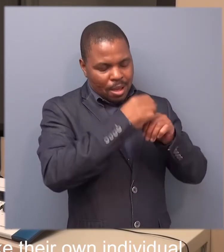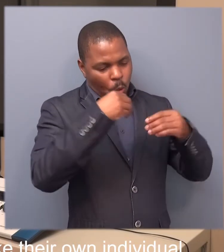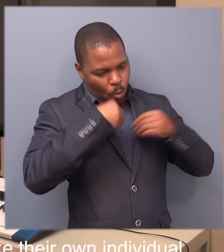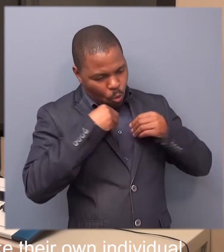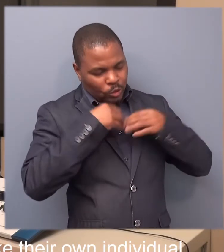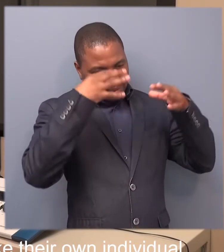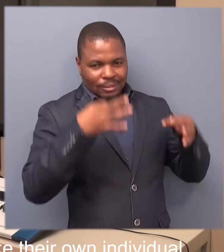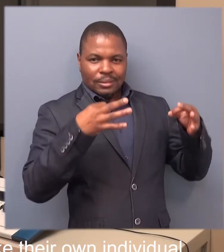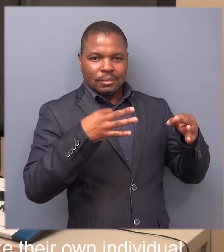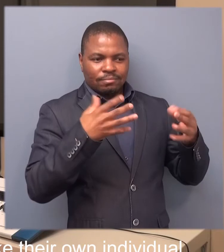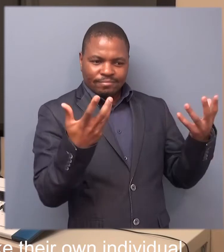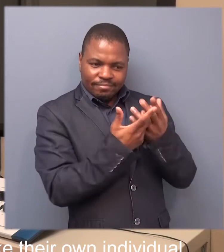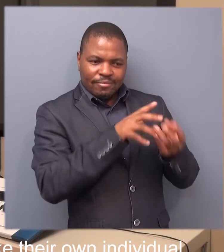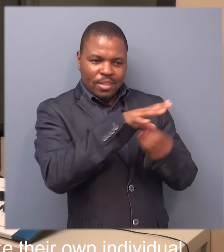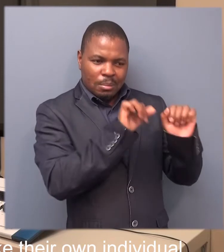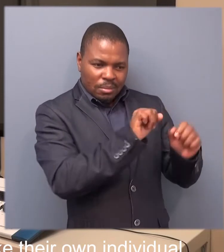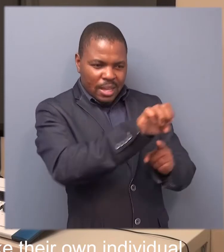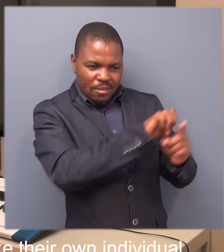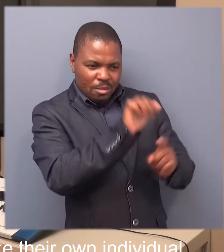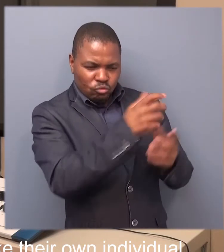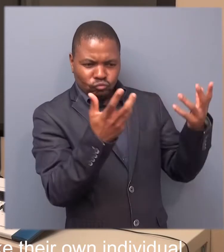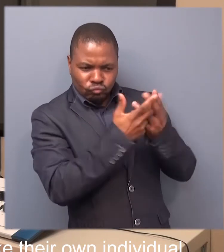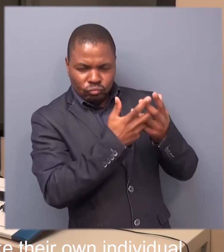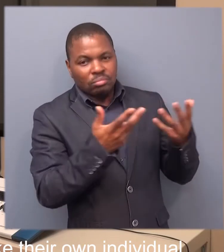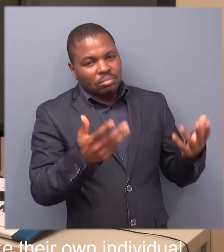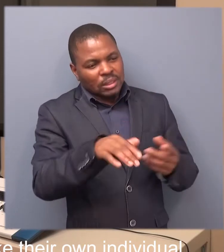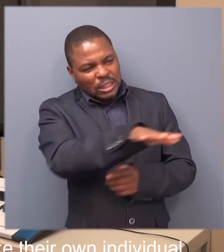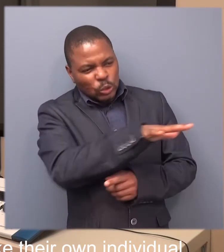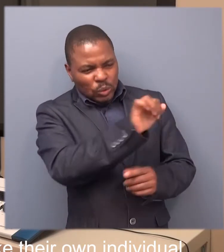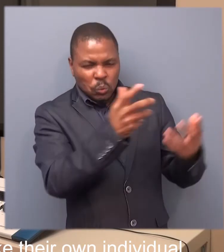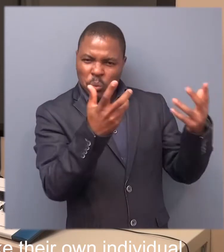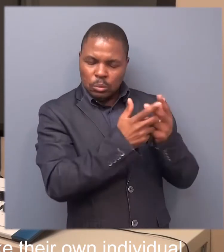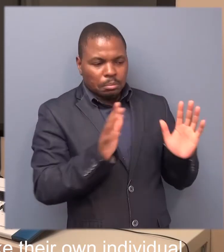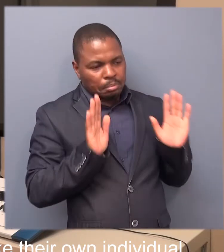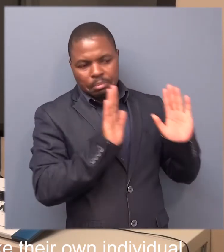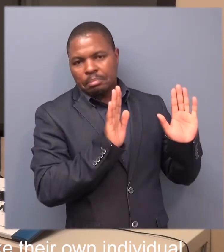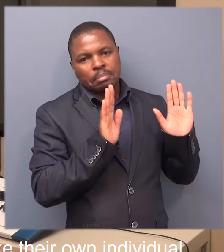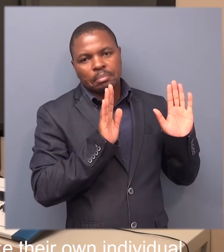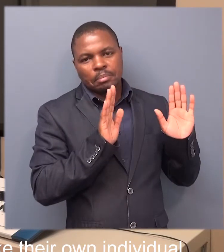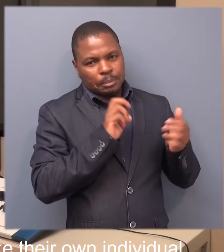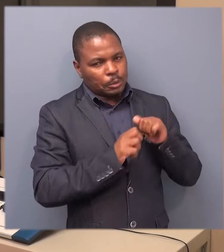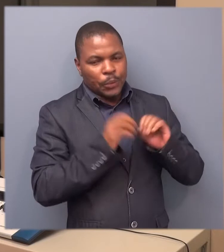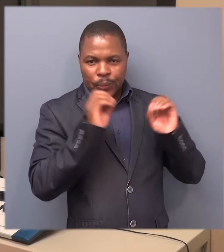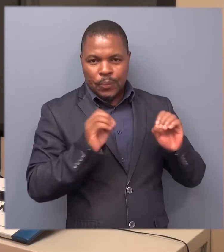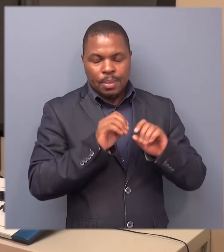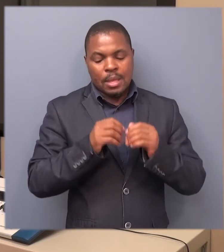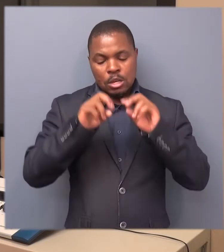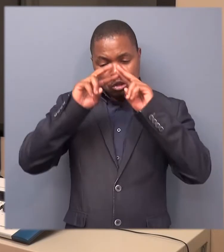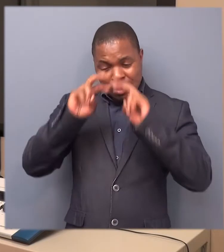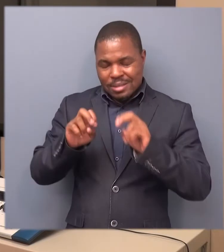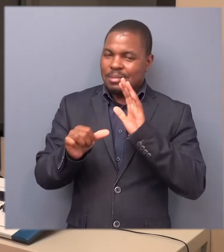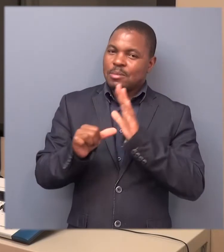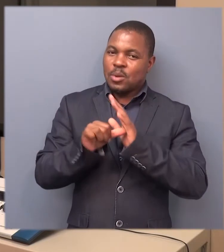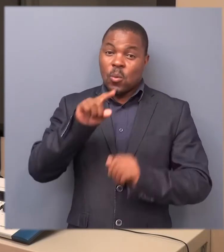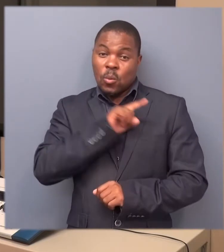to make their own individual choice that suits their family, their circumstances, their situation,